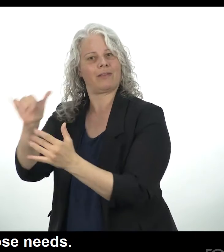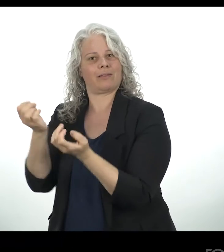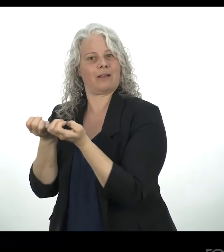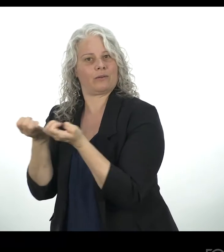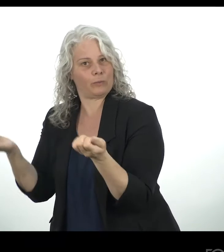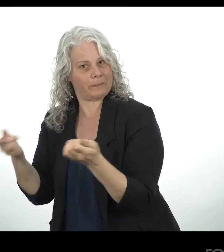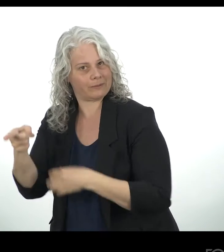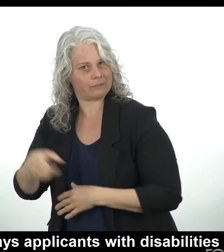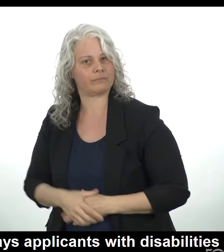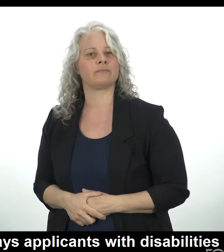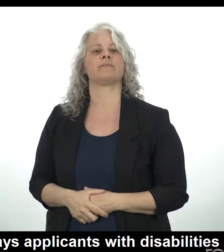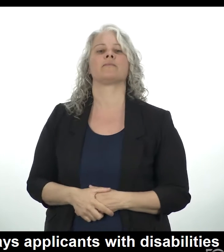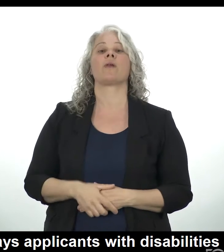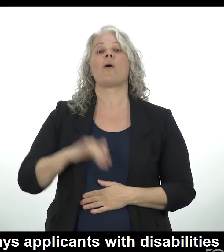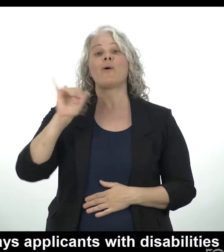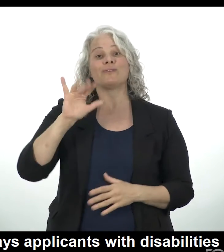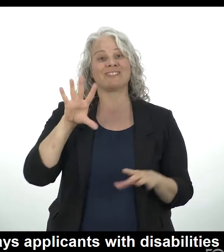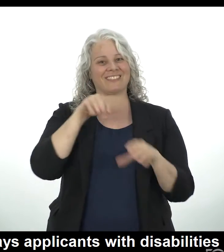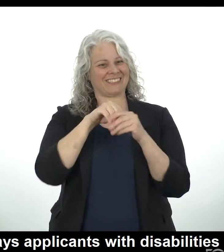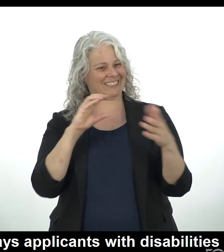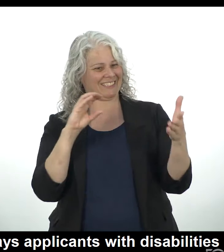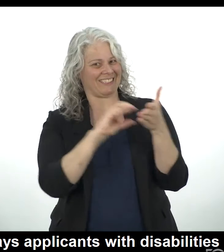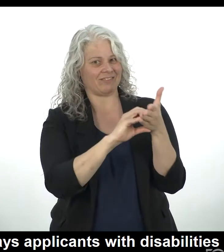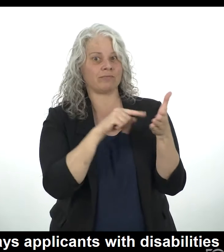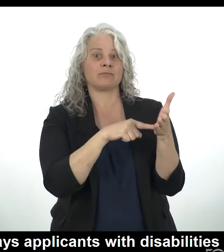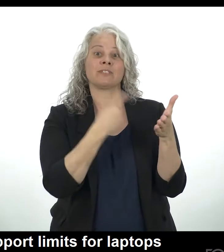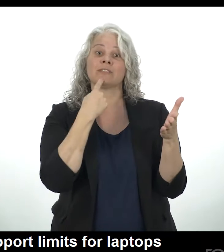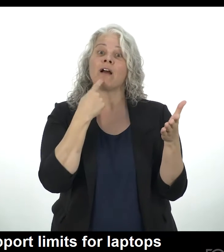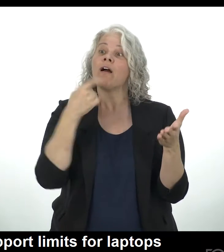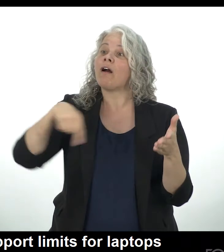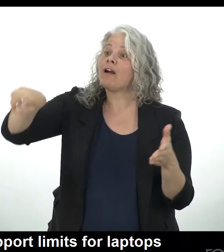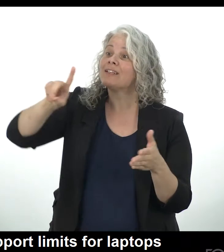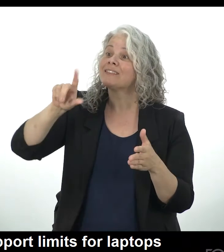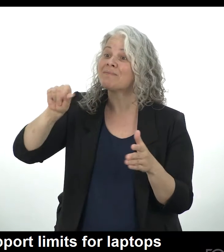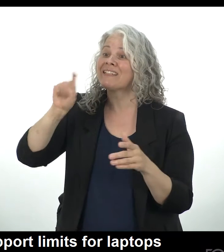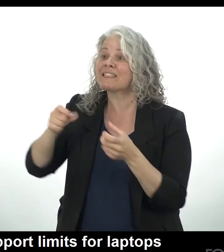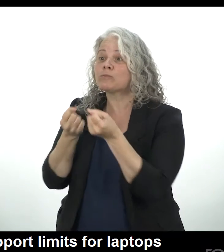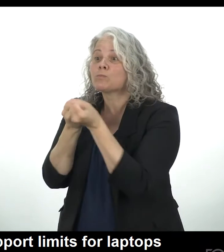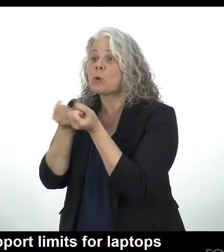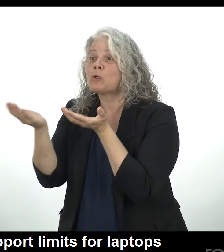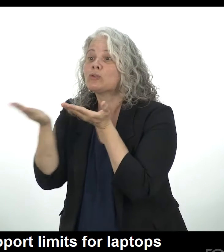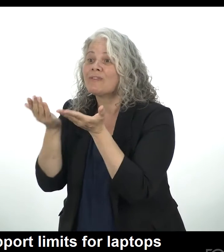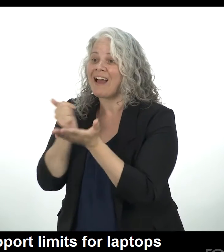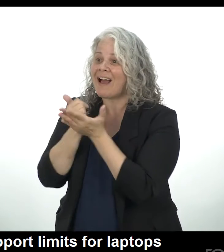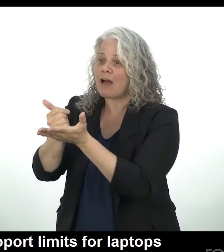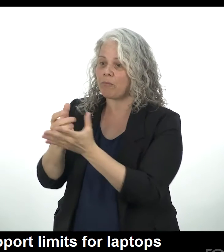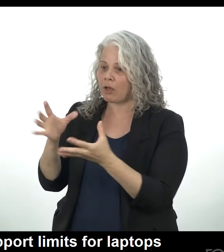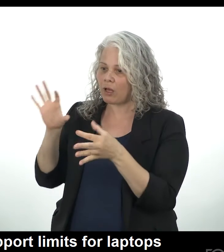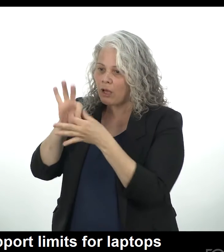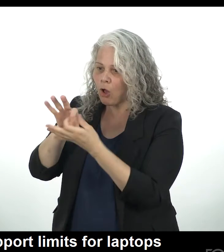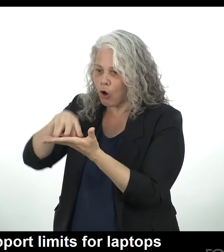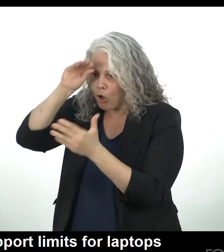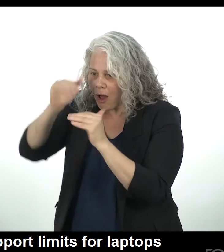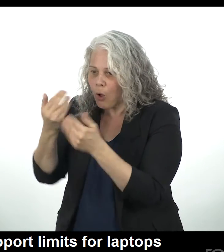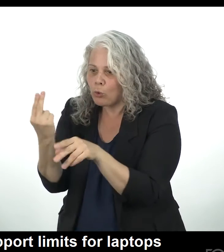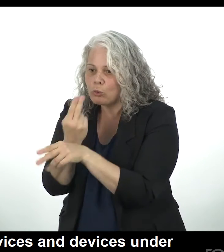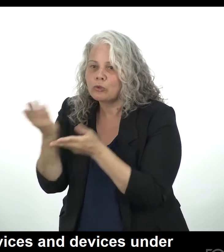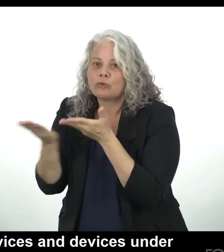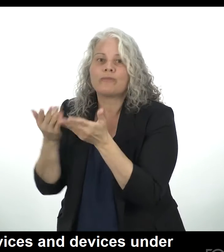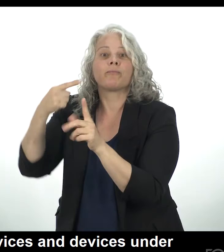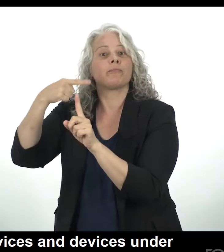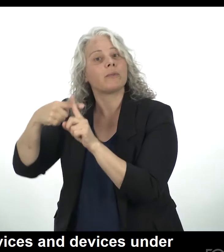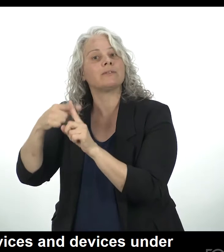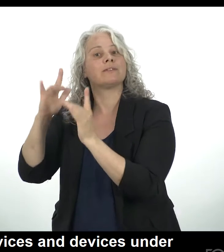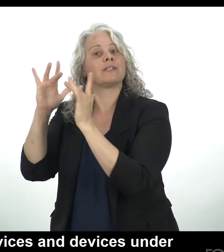those needs. We also included a provision that says applicants with disabilities may request a waiver of the support limits for laptops